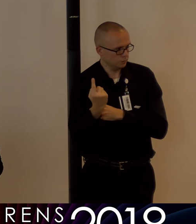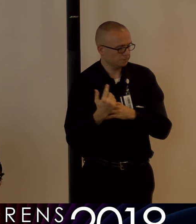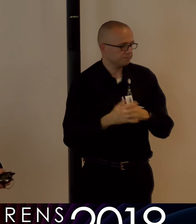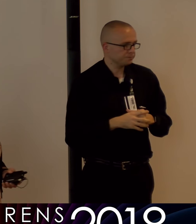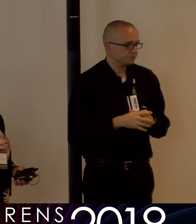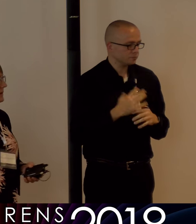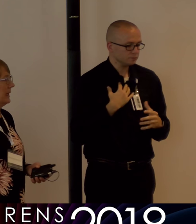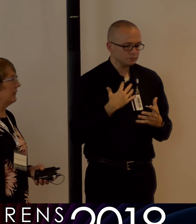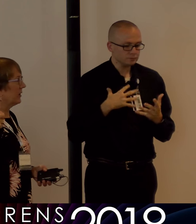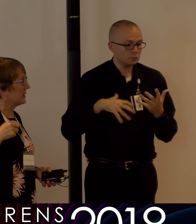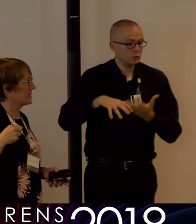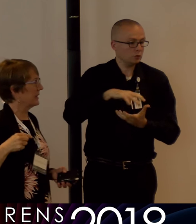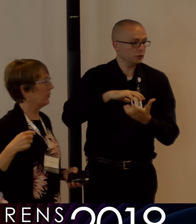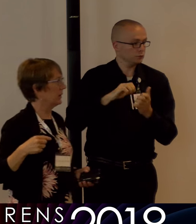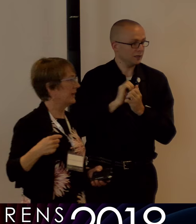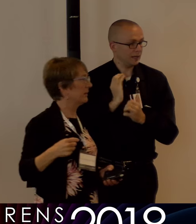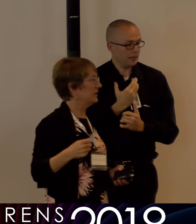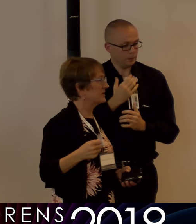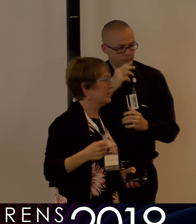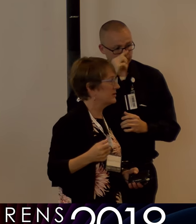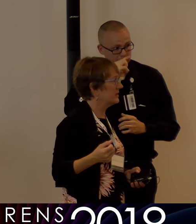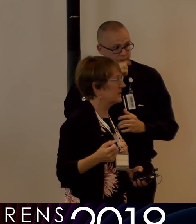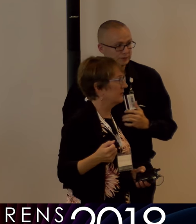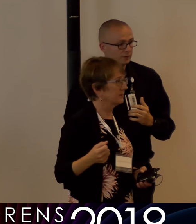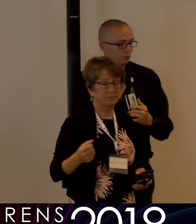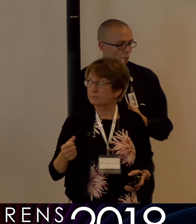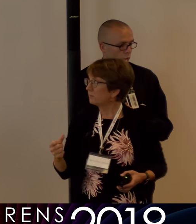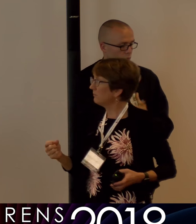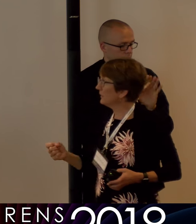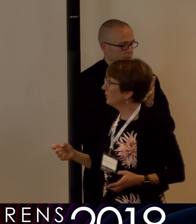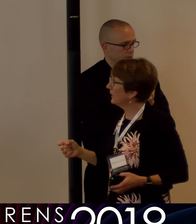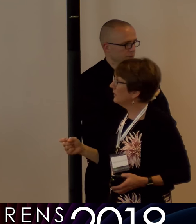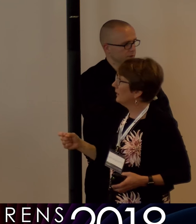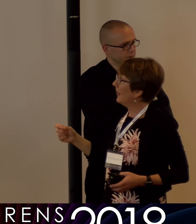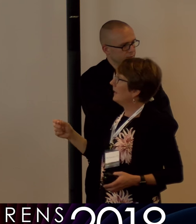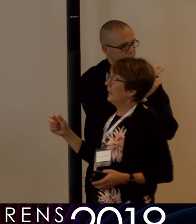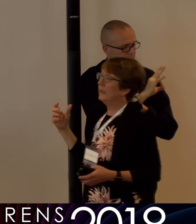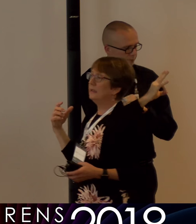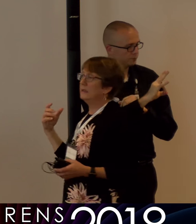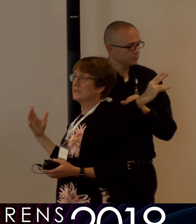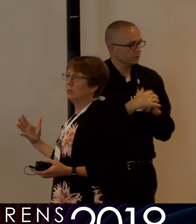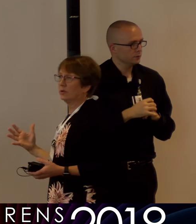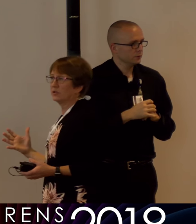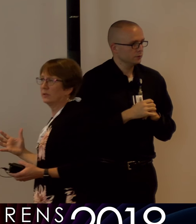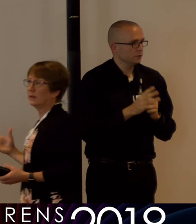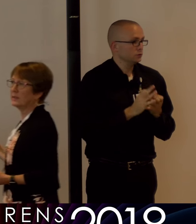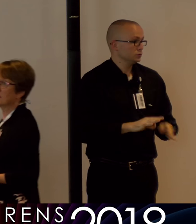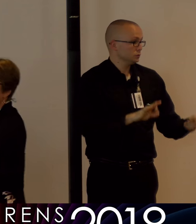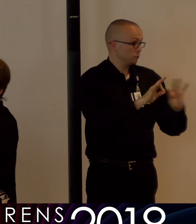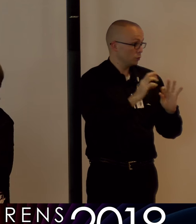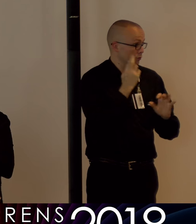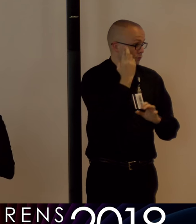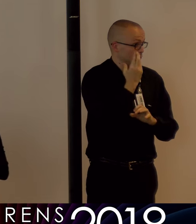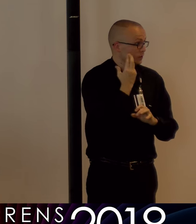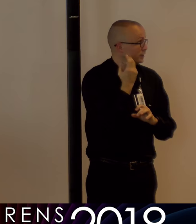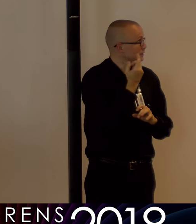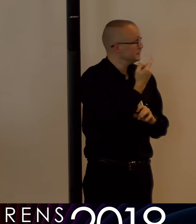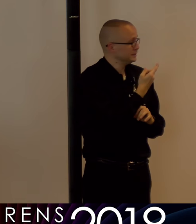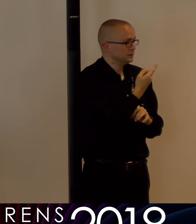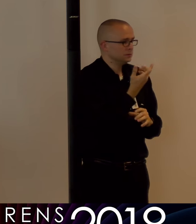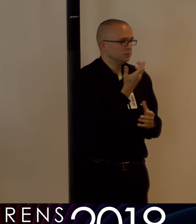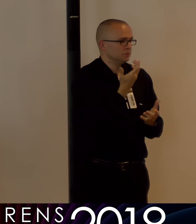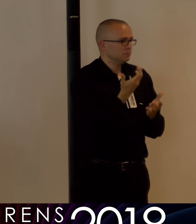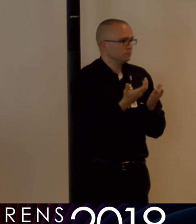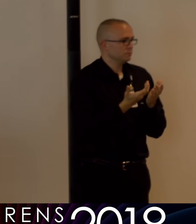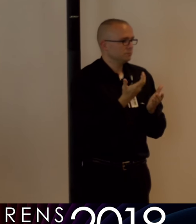our mice that have lost that one copy of CHD7. Okay? And it's important to realize, this is probably